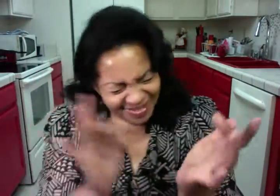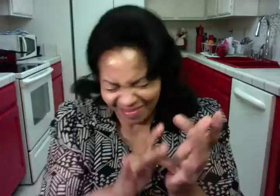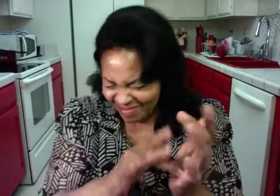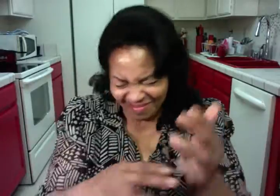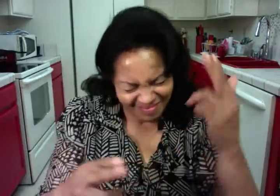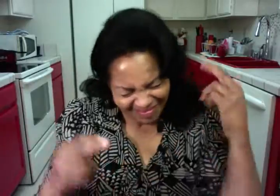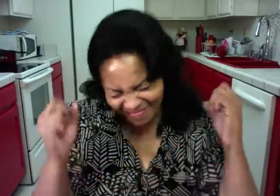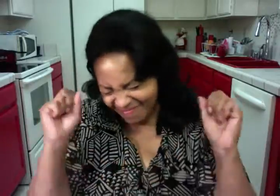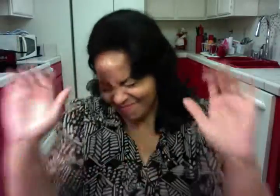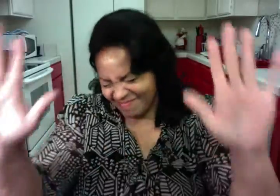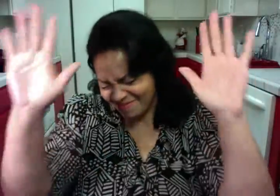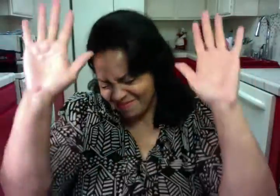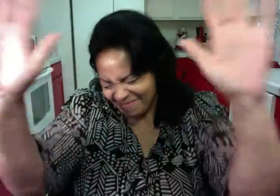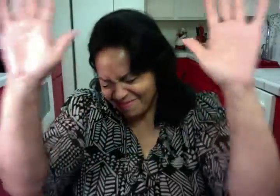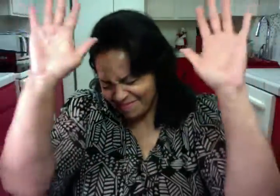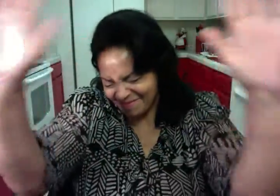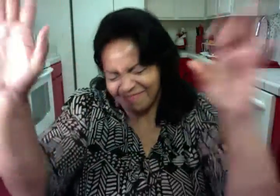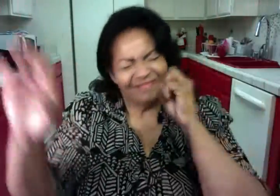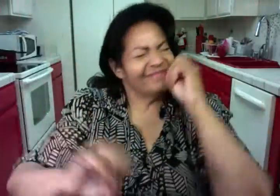Hallelujah